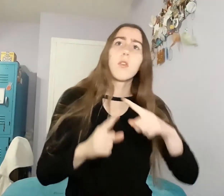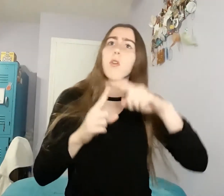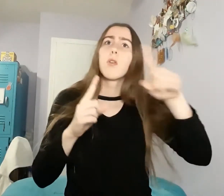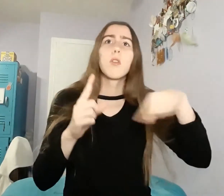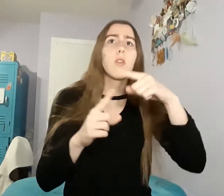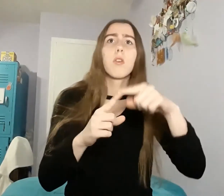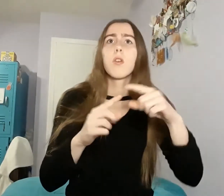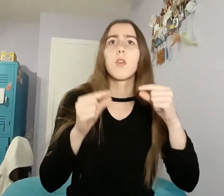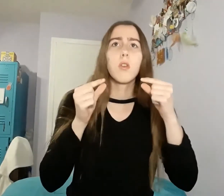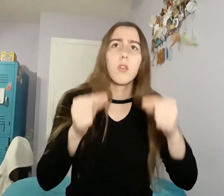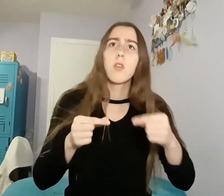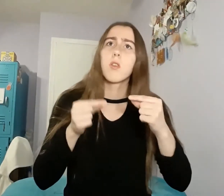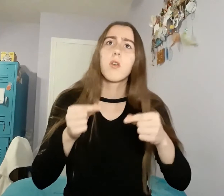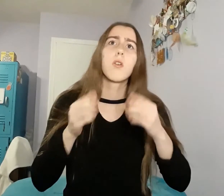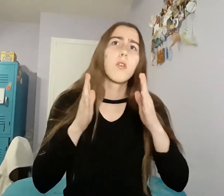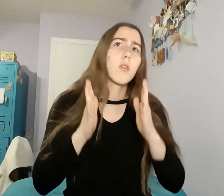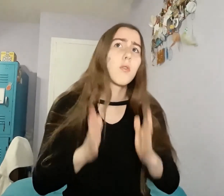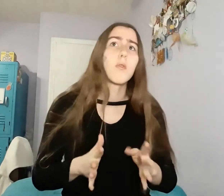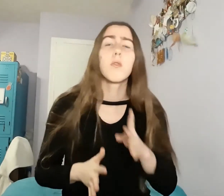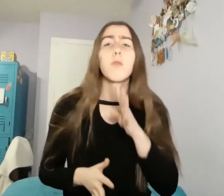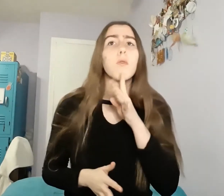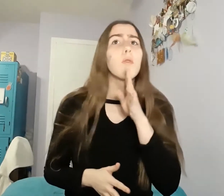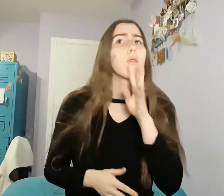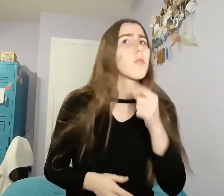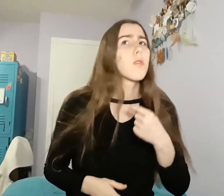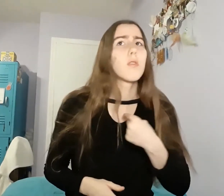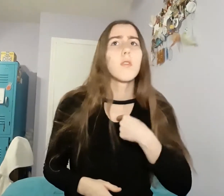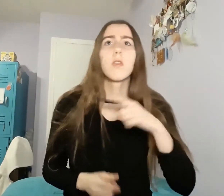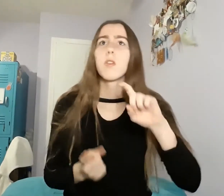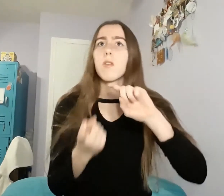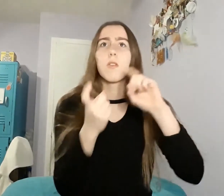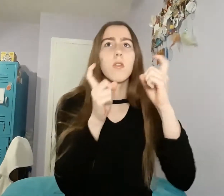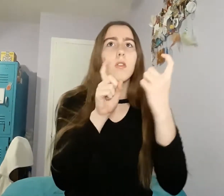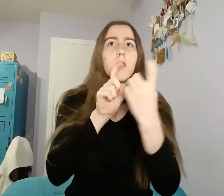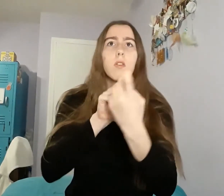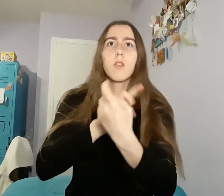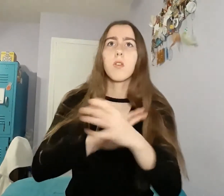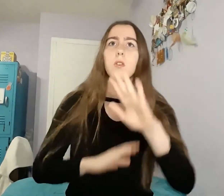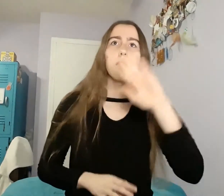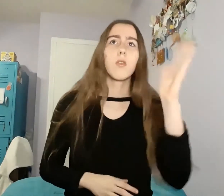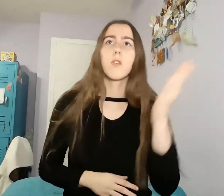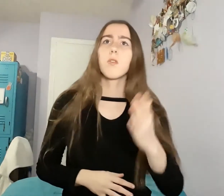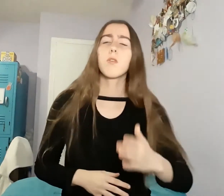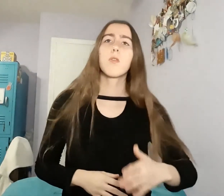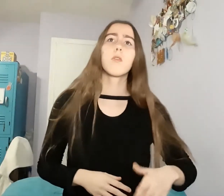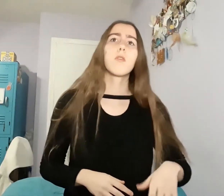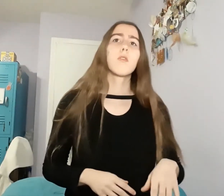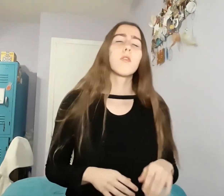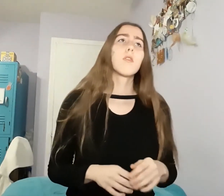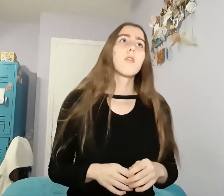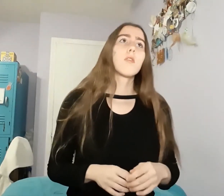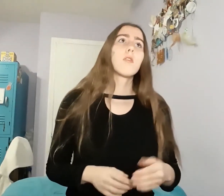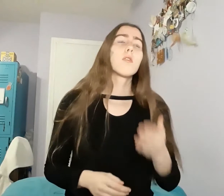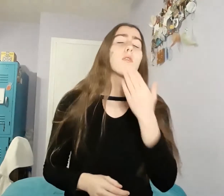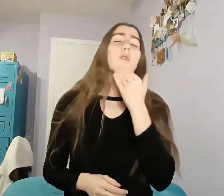when the enemy whispers that I'm still who I once was,